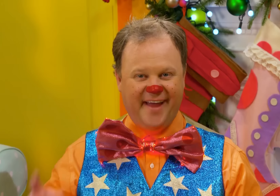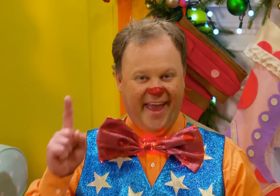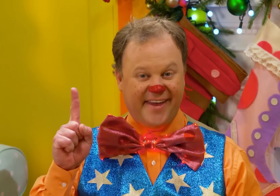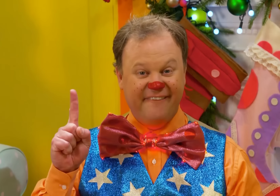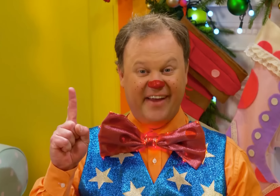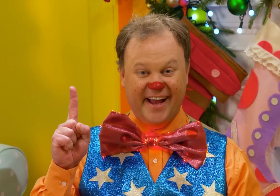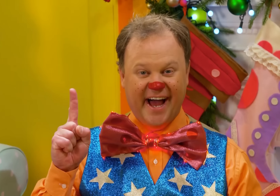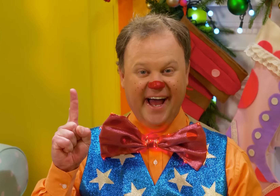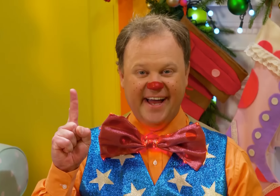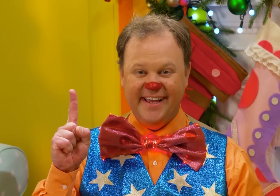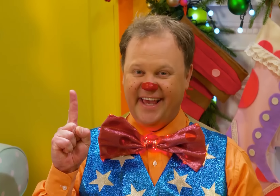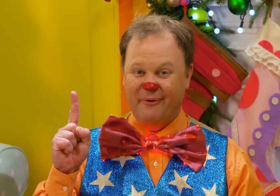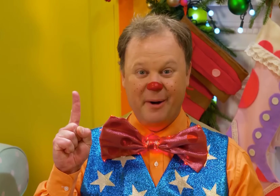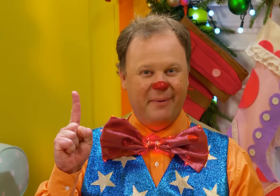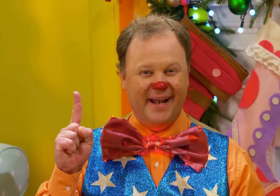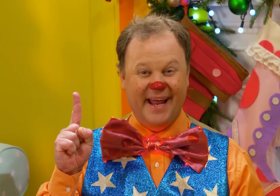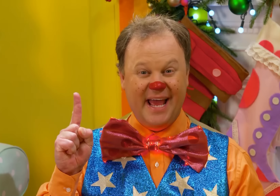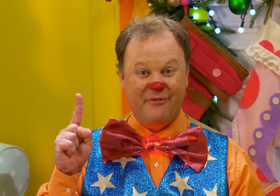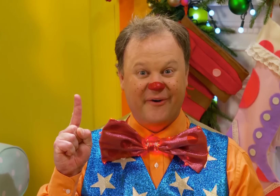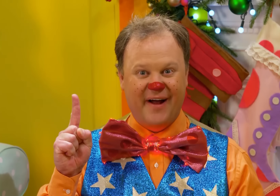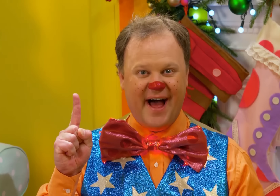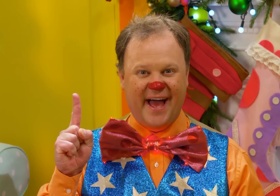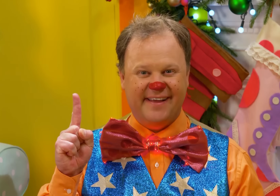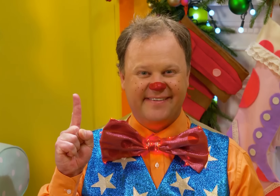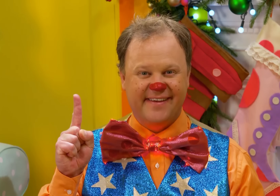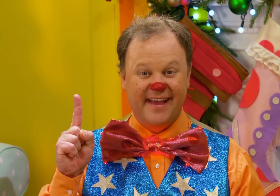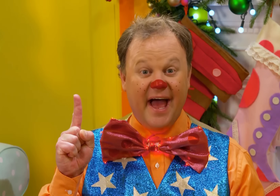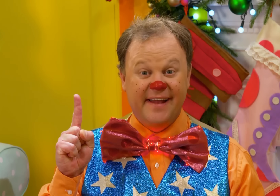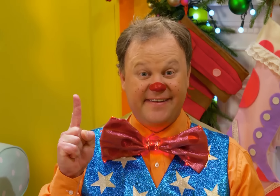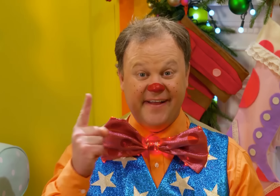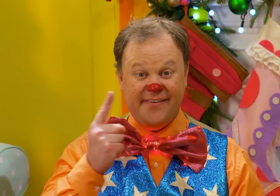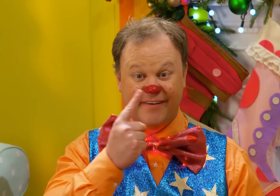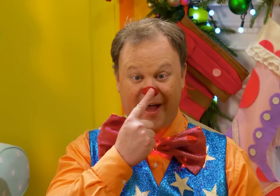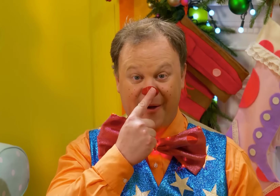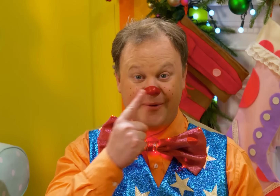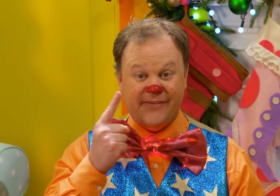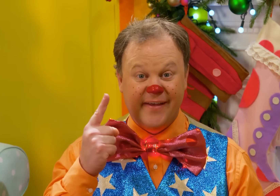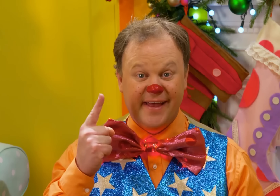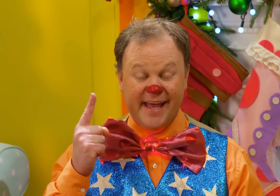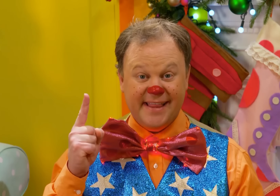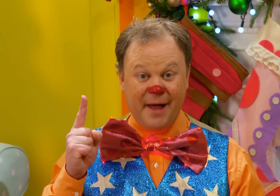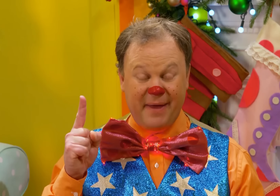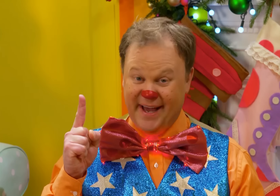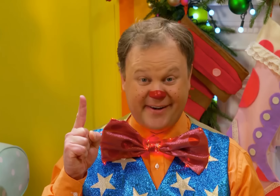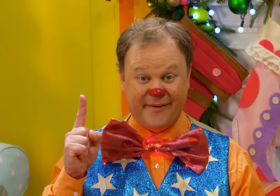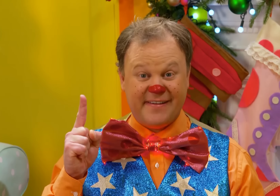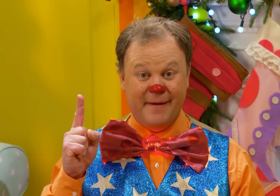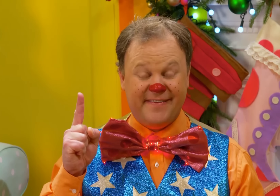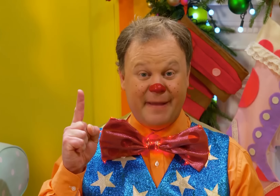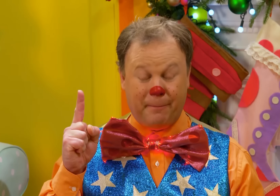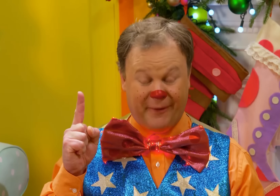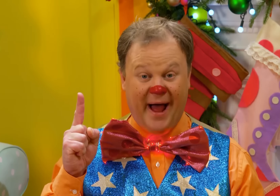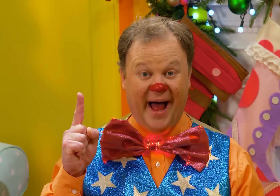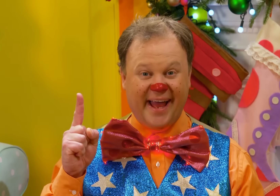Take your finger. You won't believe your eyes. Touch your nose, there'll be a Christmas